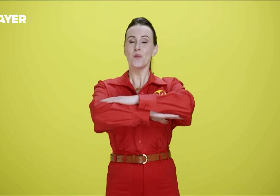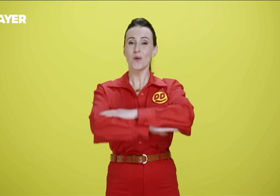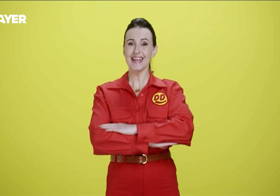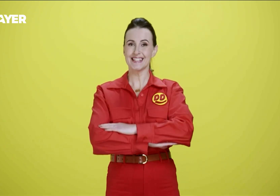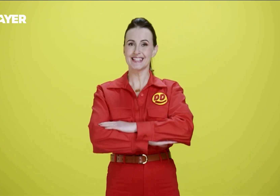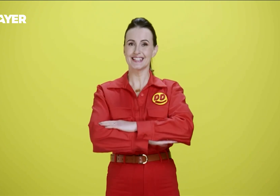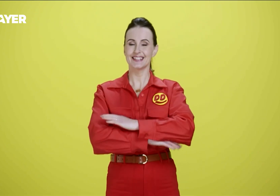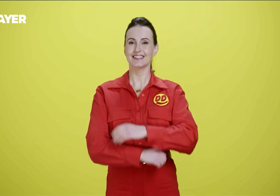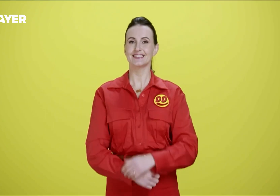Wait.